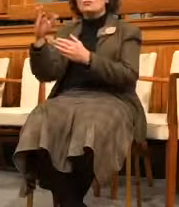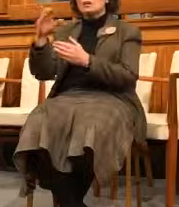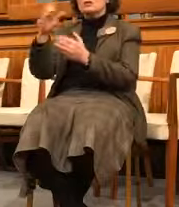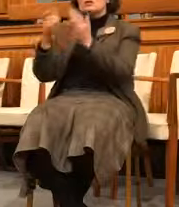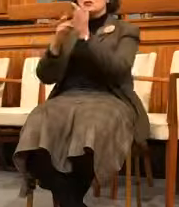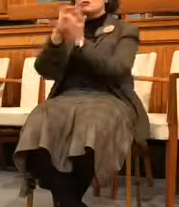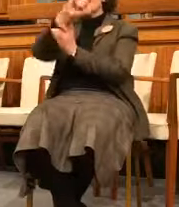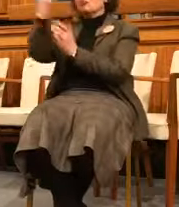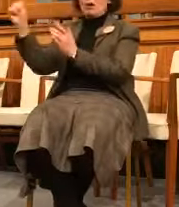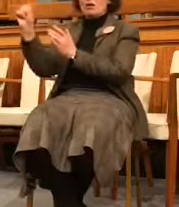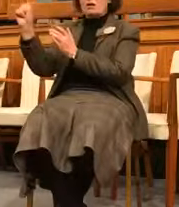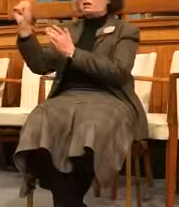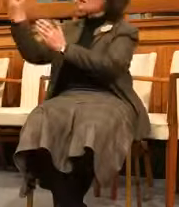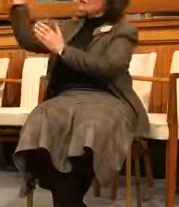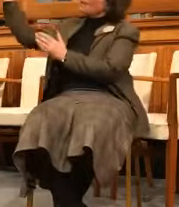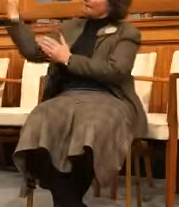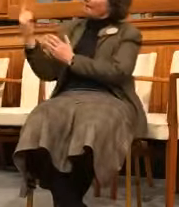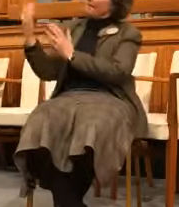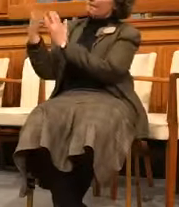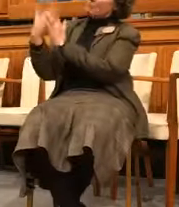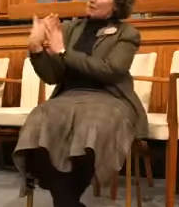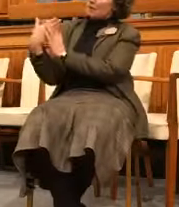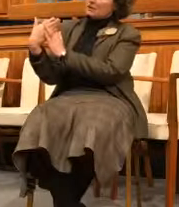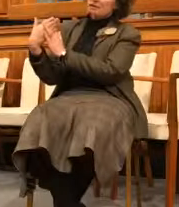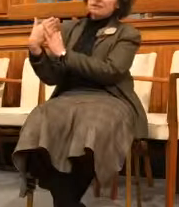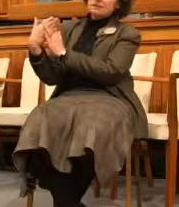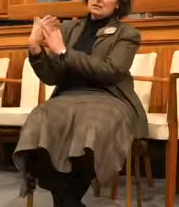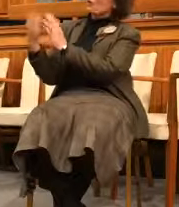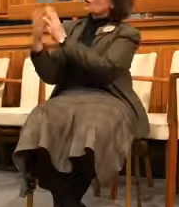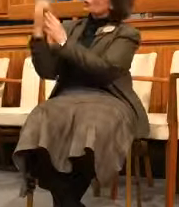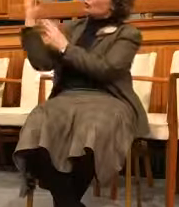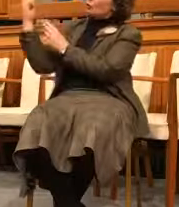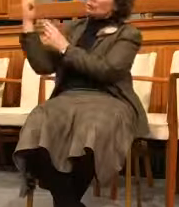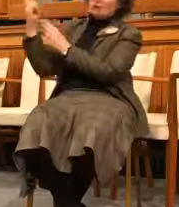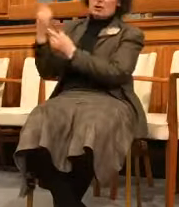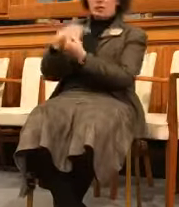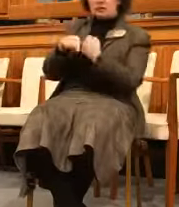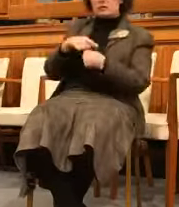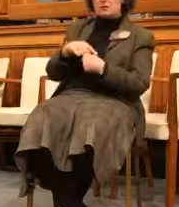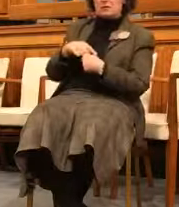man. See that this is a matter of your eternal destiny.